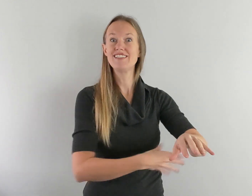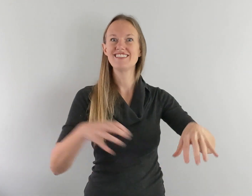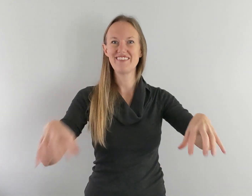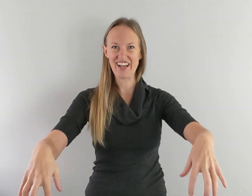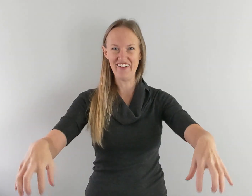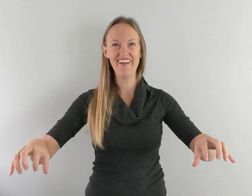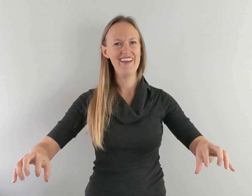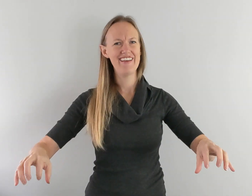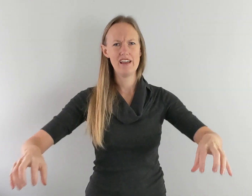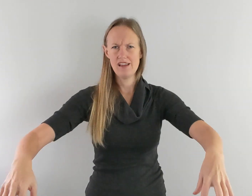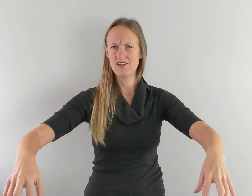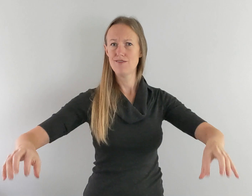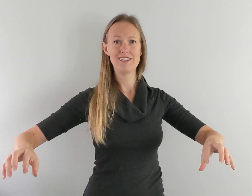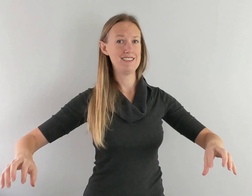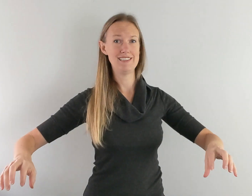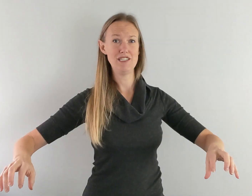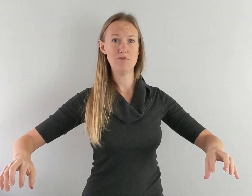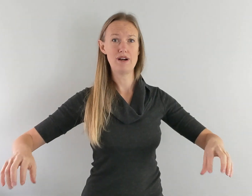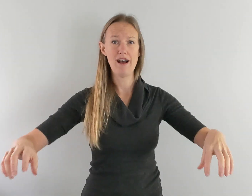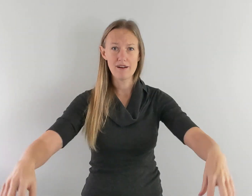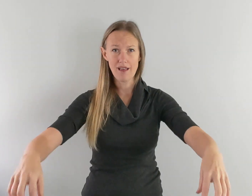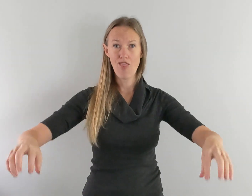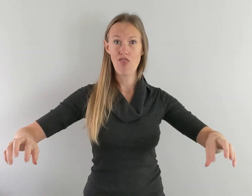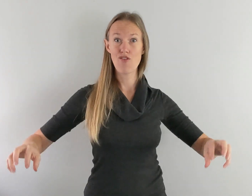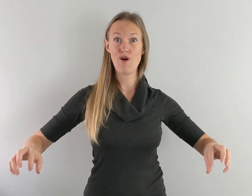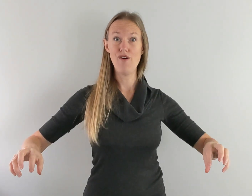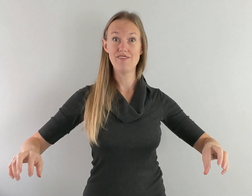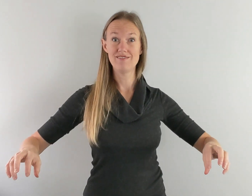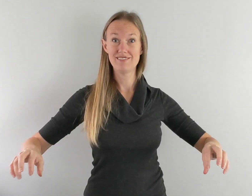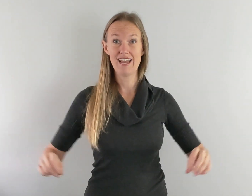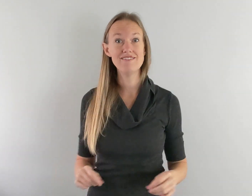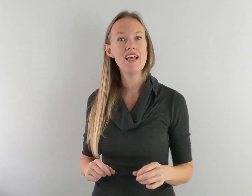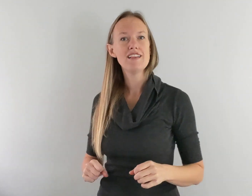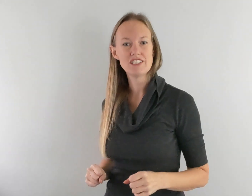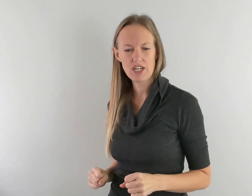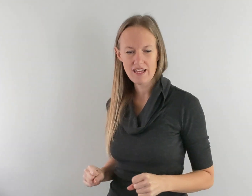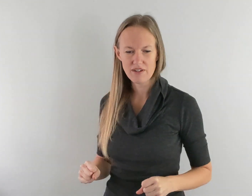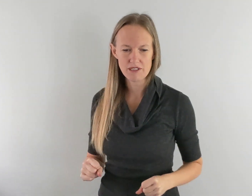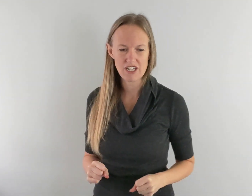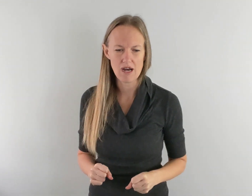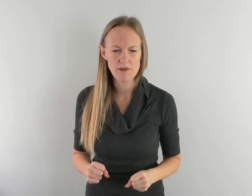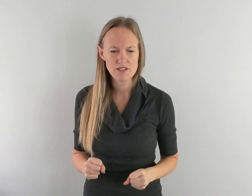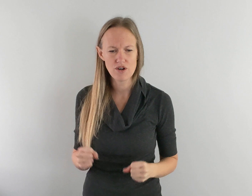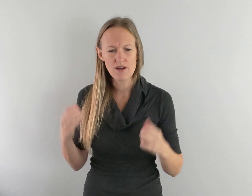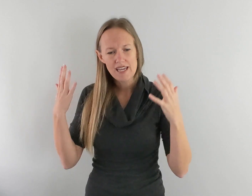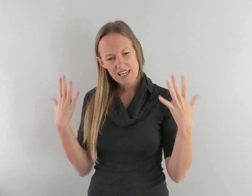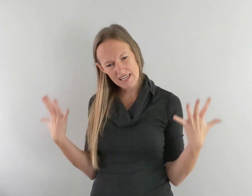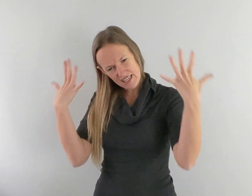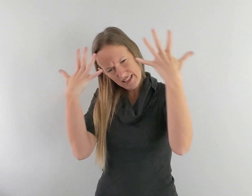armrests. There we go. Okay, and you are just sitting proud. Throne, okay? Let's try that from the top. So, in